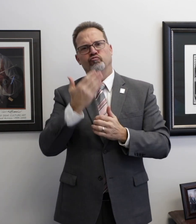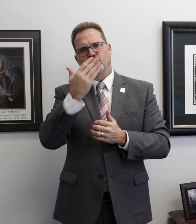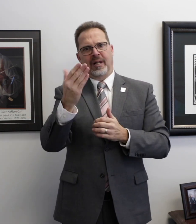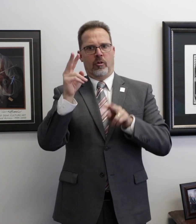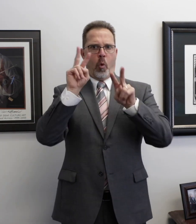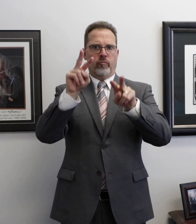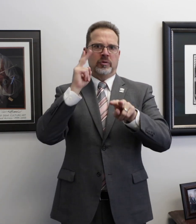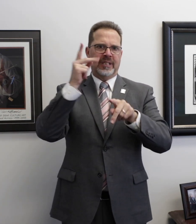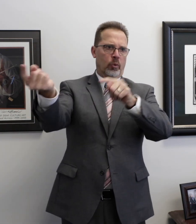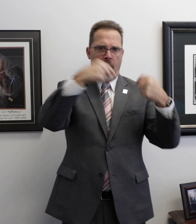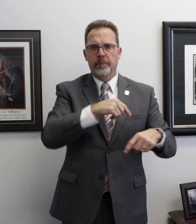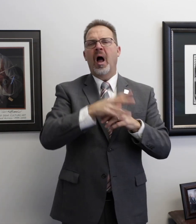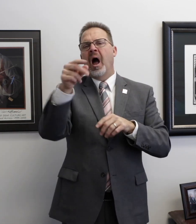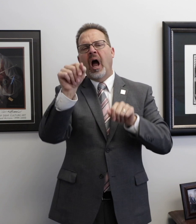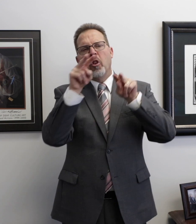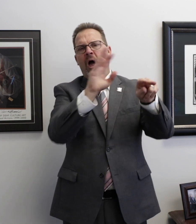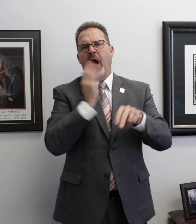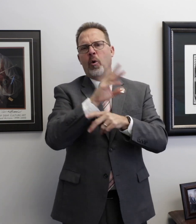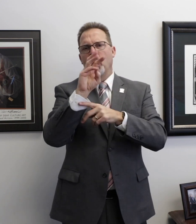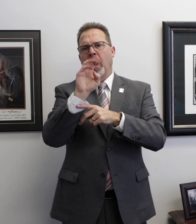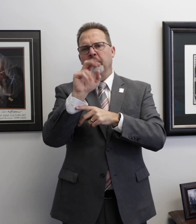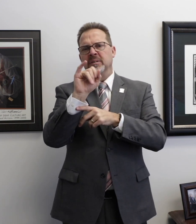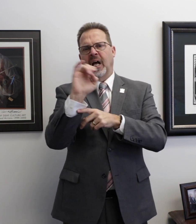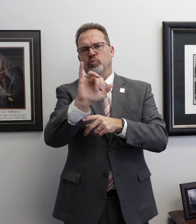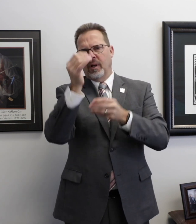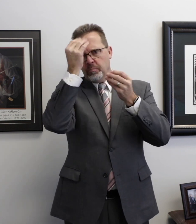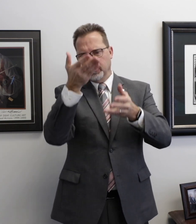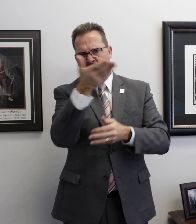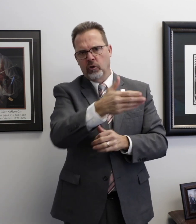look forward to seeing you come to that. Again, you can see information and details about that on our website.